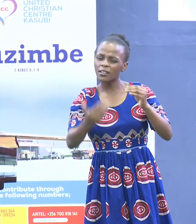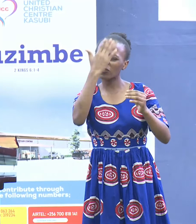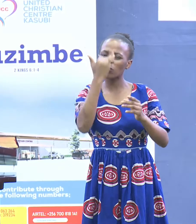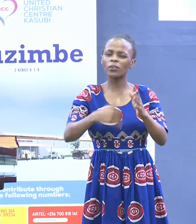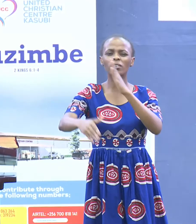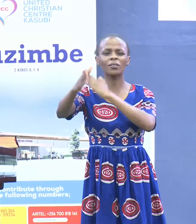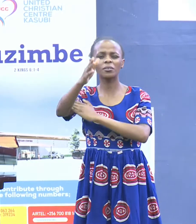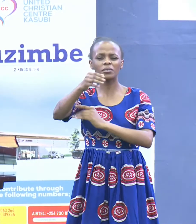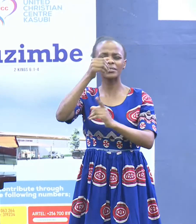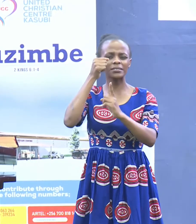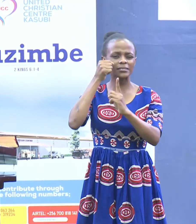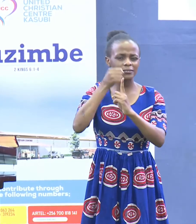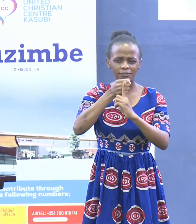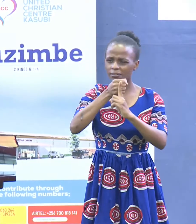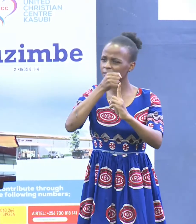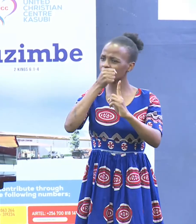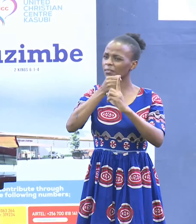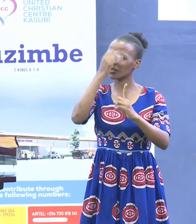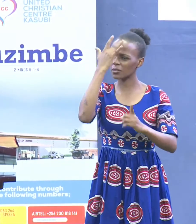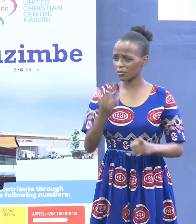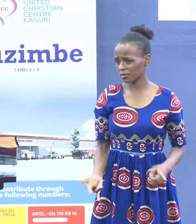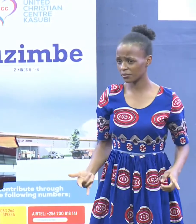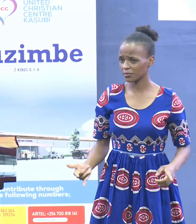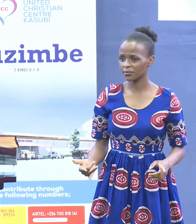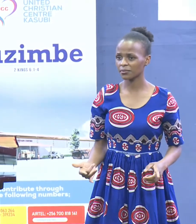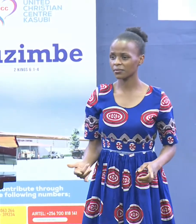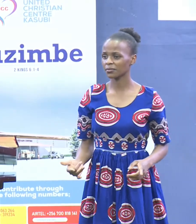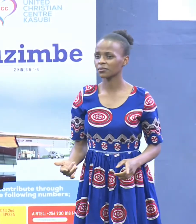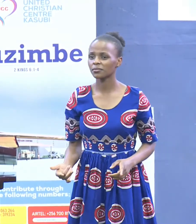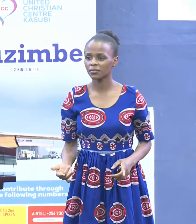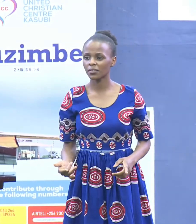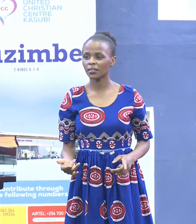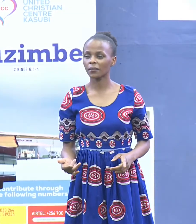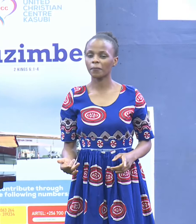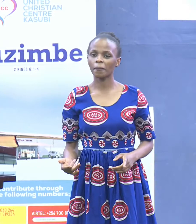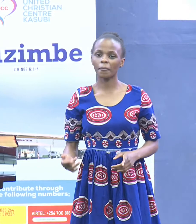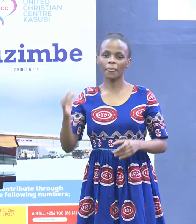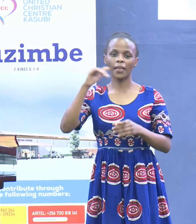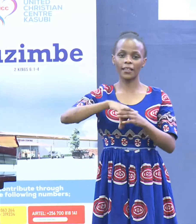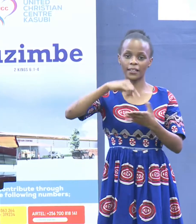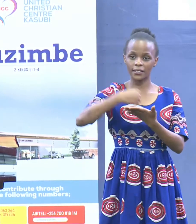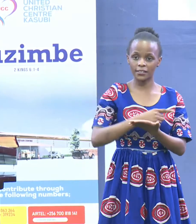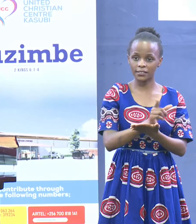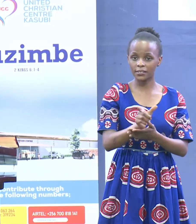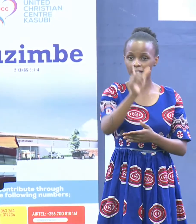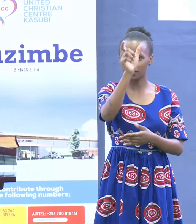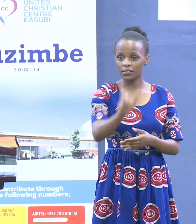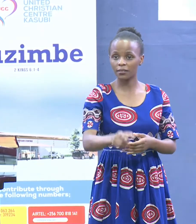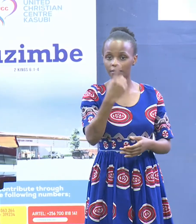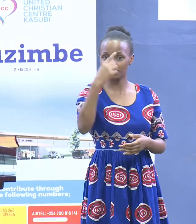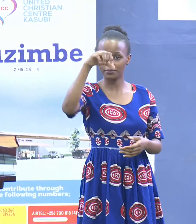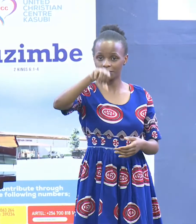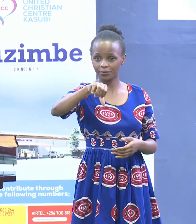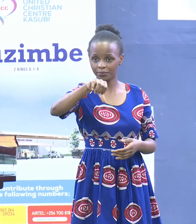Now, what is it? Why does the Lord cling so much on this mystery of the firstborn? Let's go